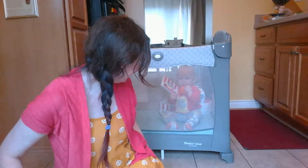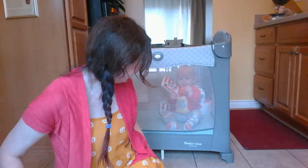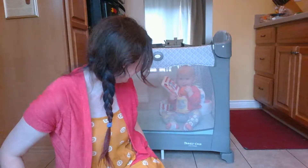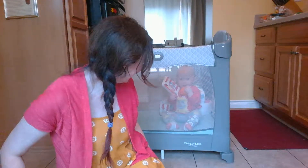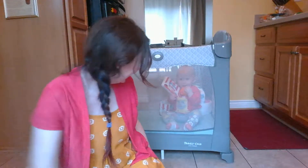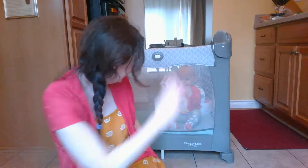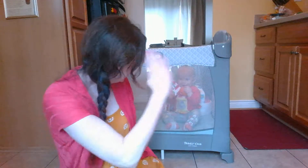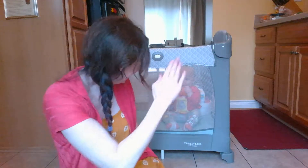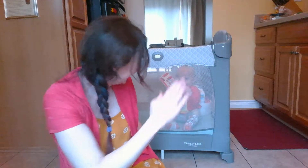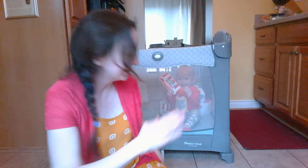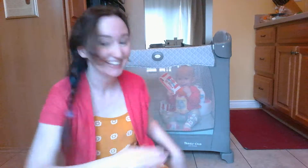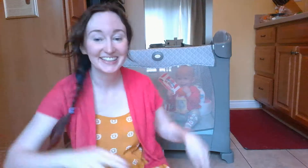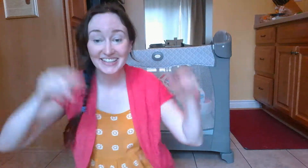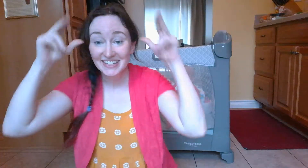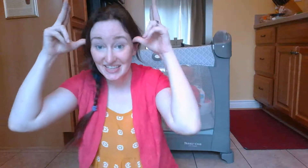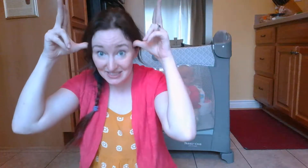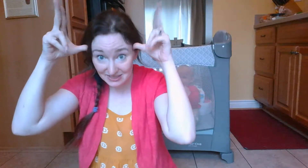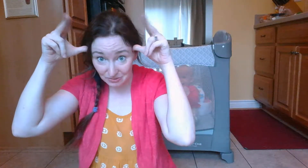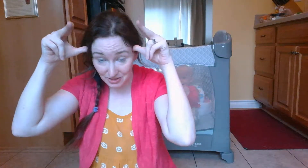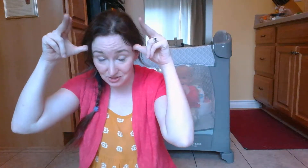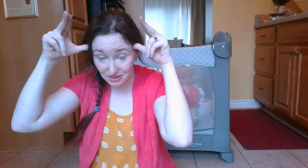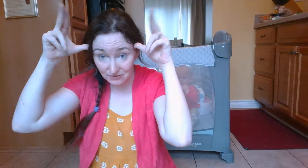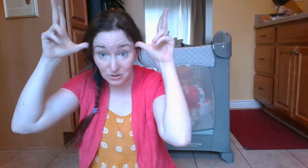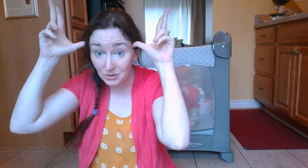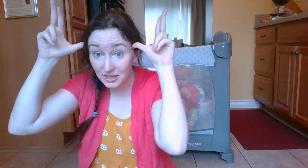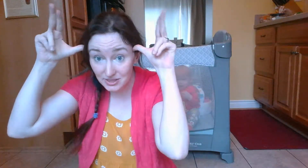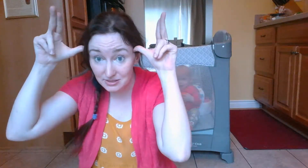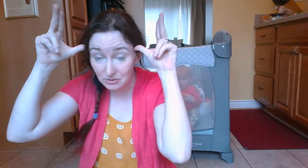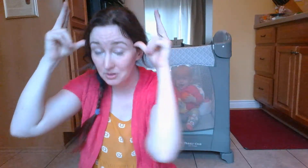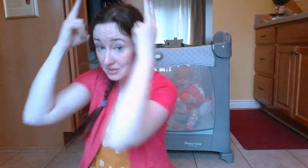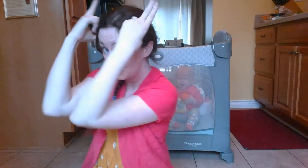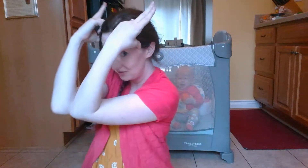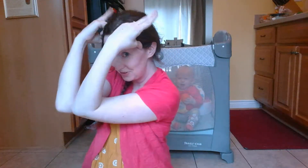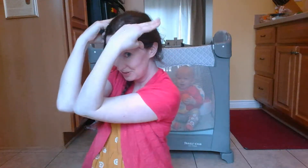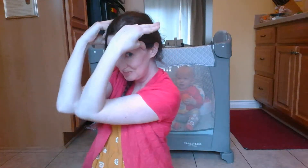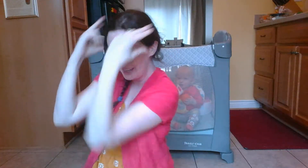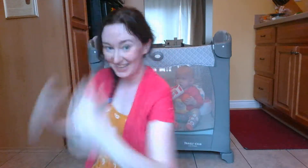there. Hi. So make sure if you go like this, it's horse, but if you do it back,